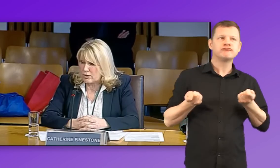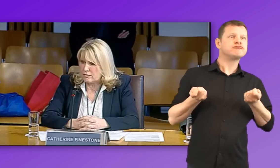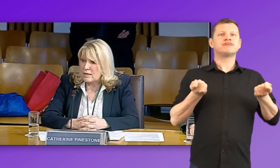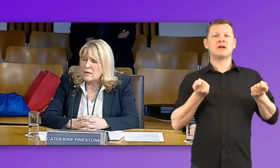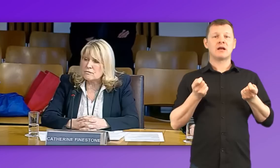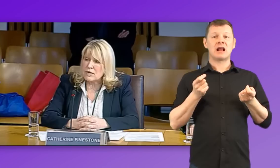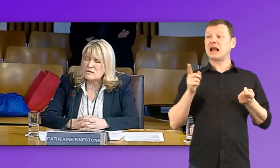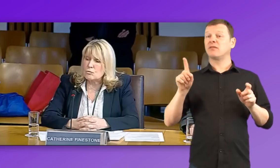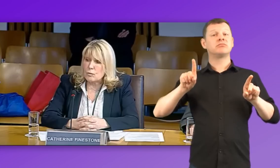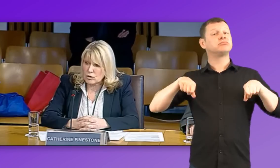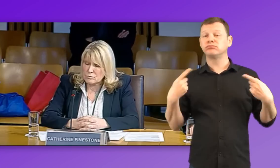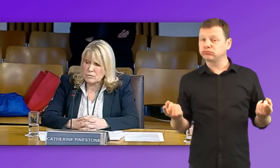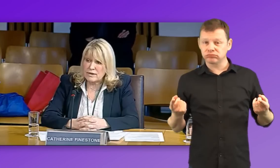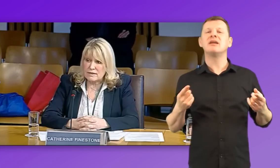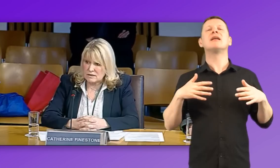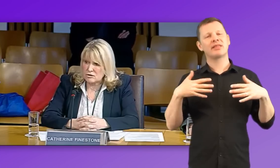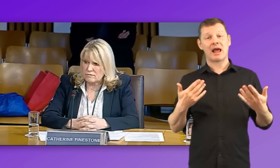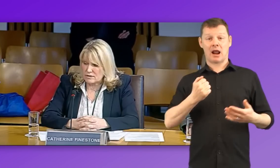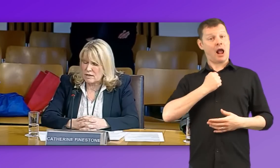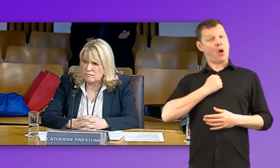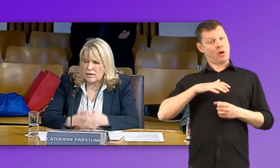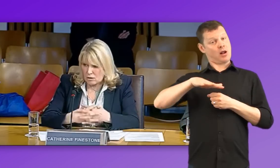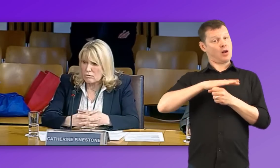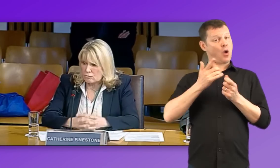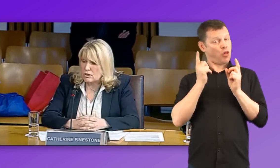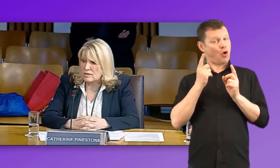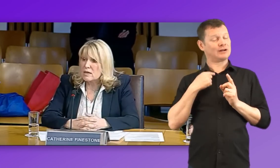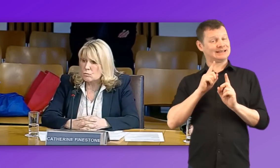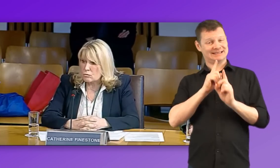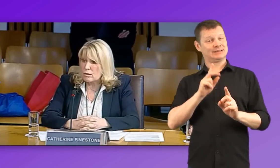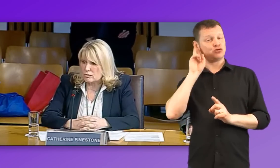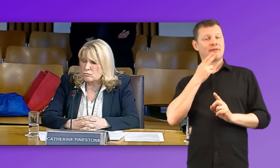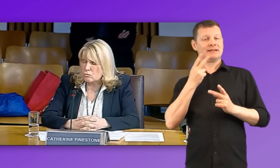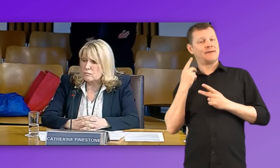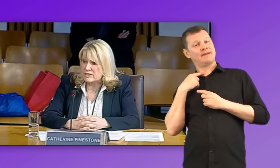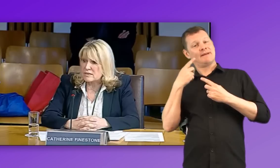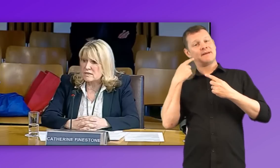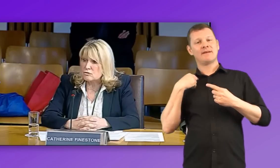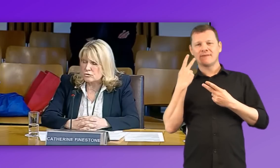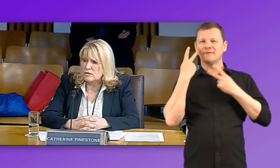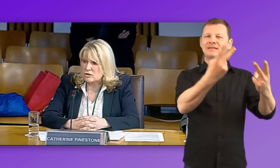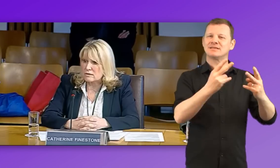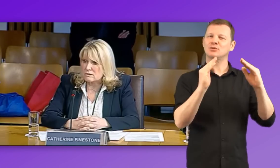with. If that's not possible, then the teacher of the deaf in our authority will go out and do a home visit and tutor the child.